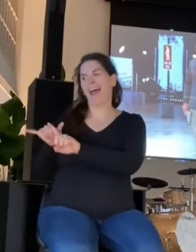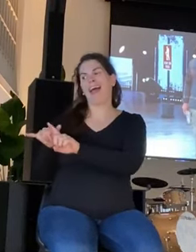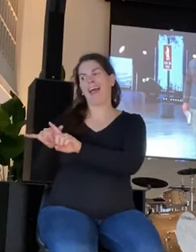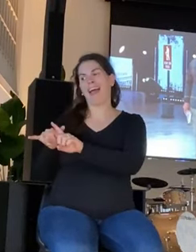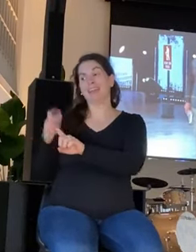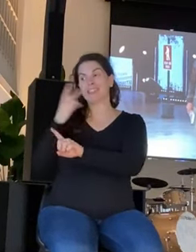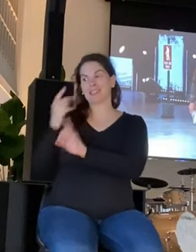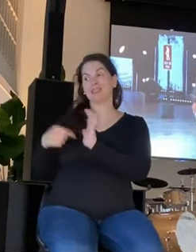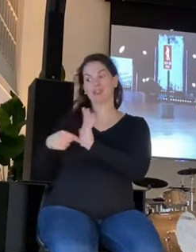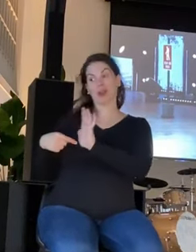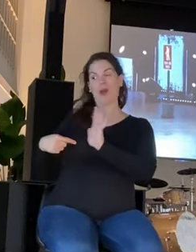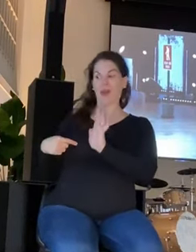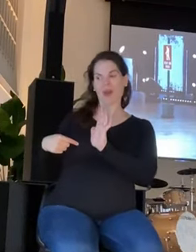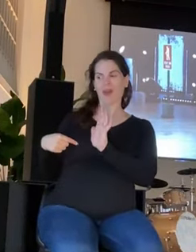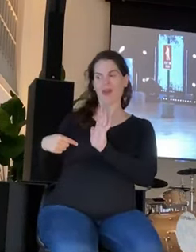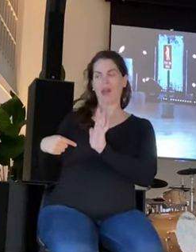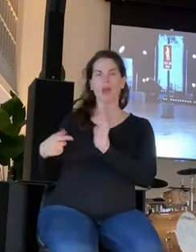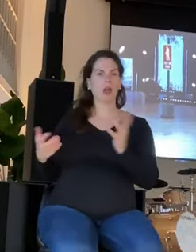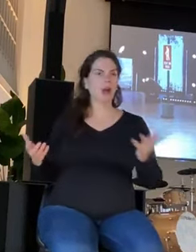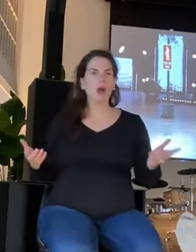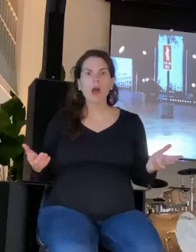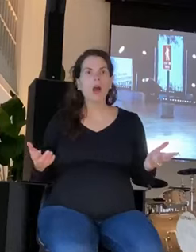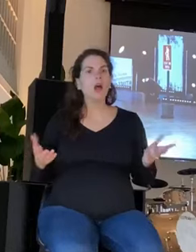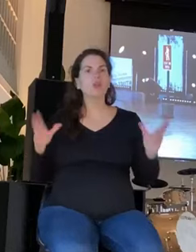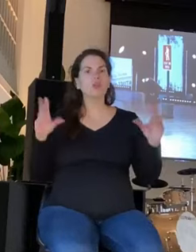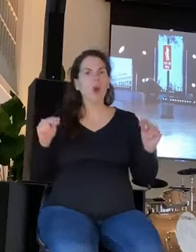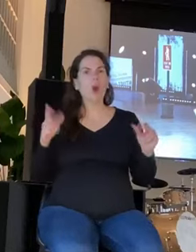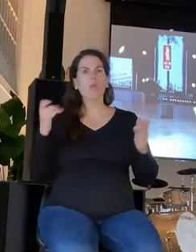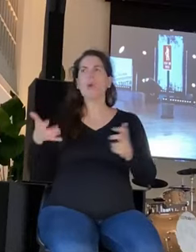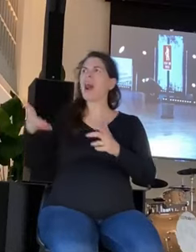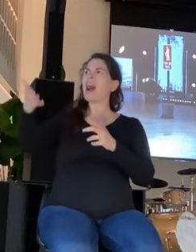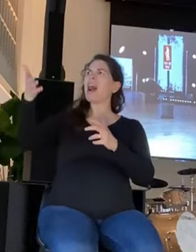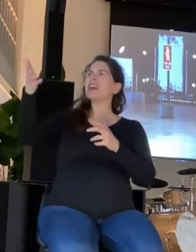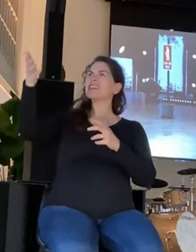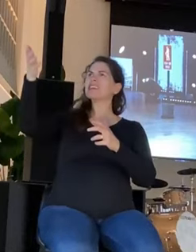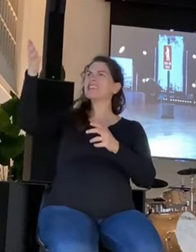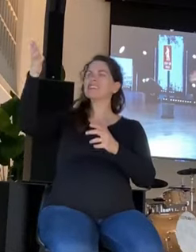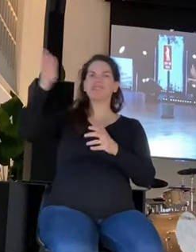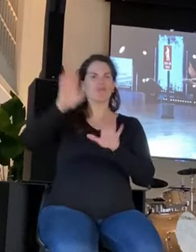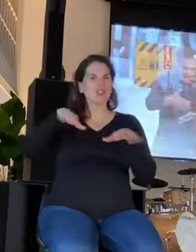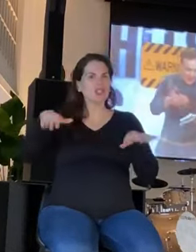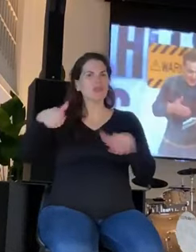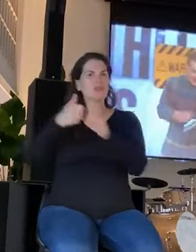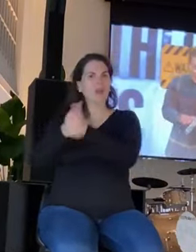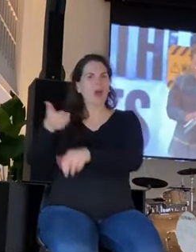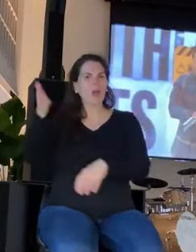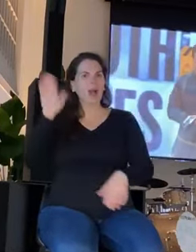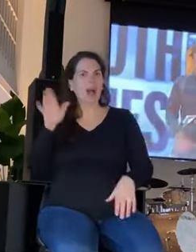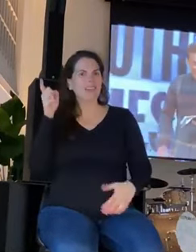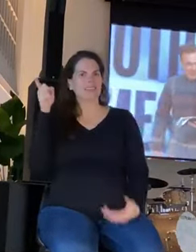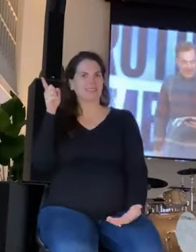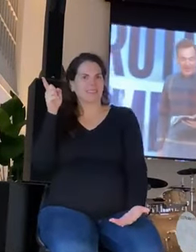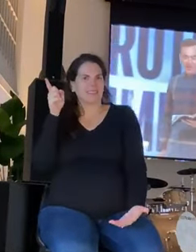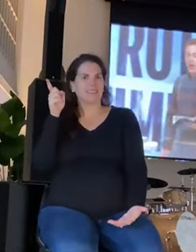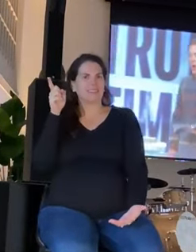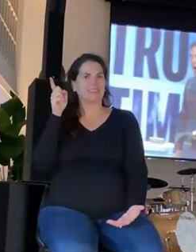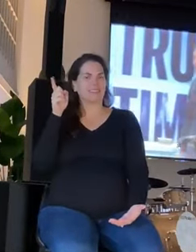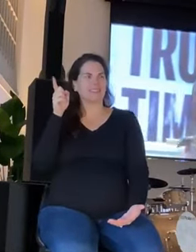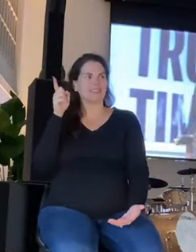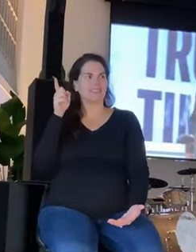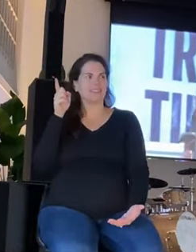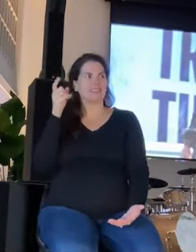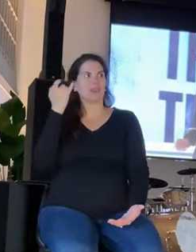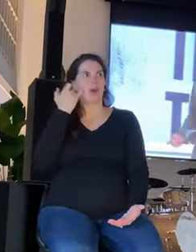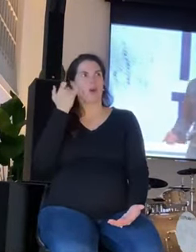kids build the big life that God has intended for them to live. And you want to discover what you've got to do within